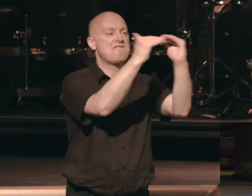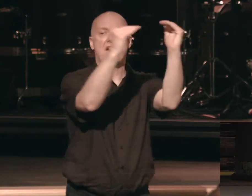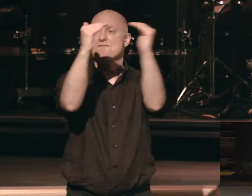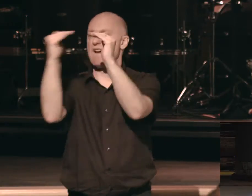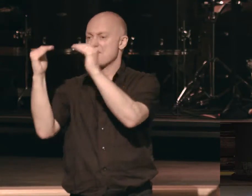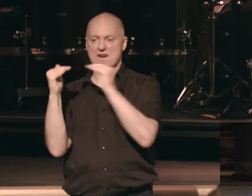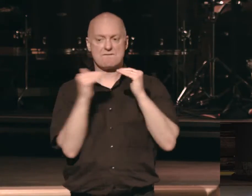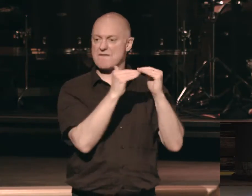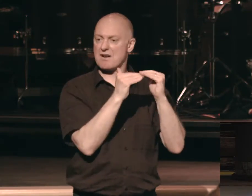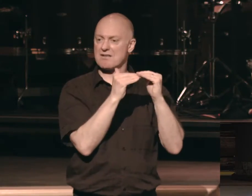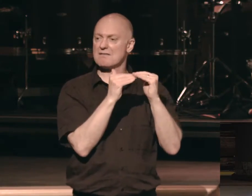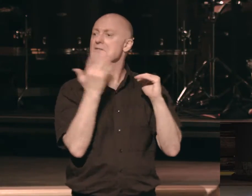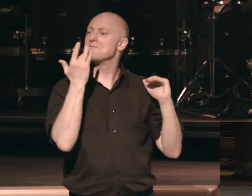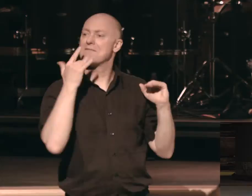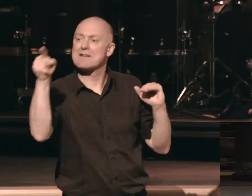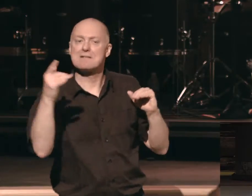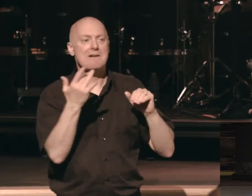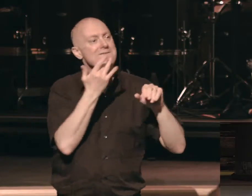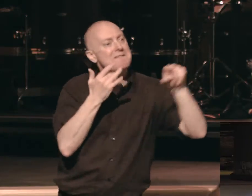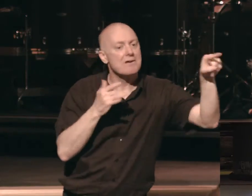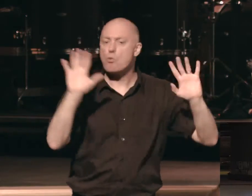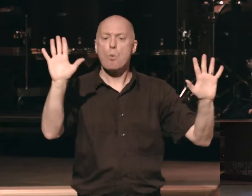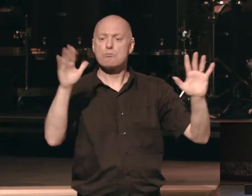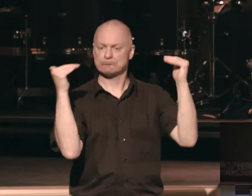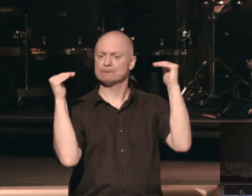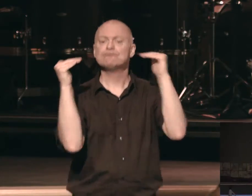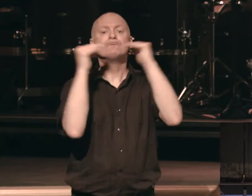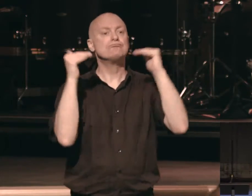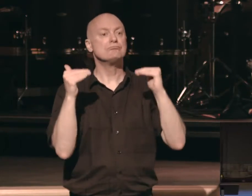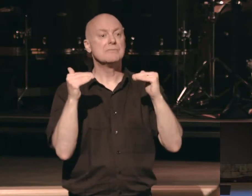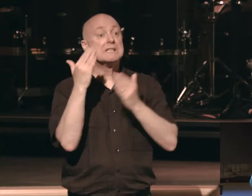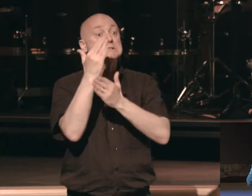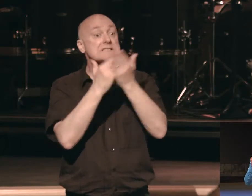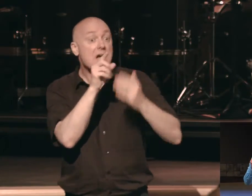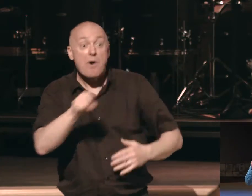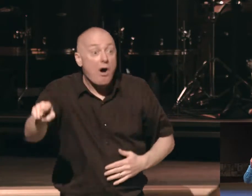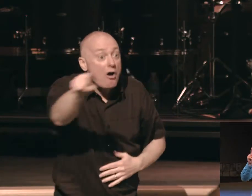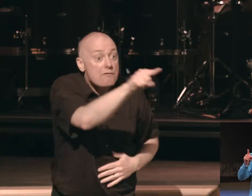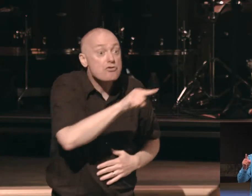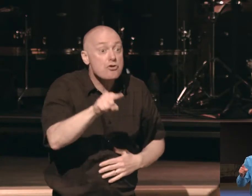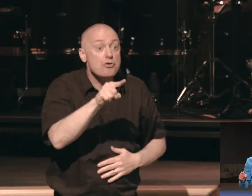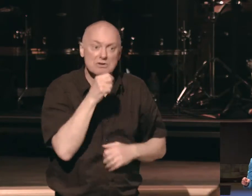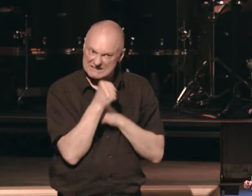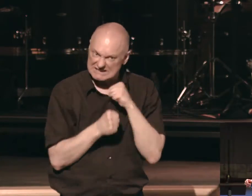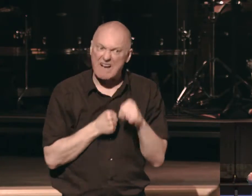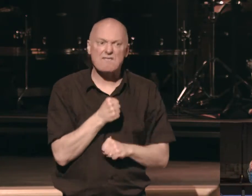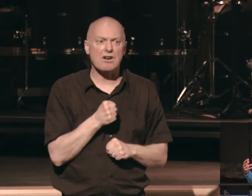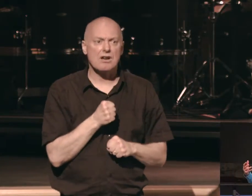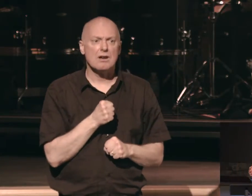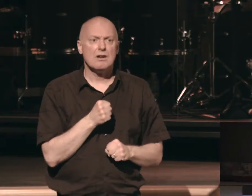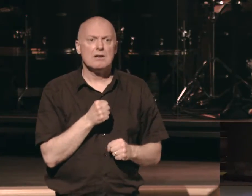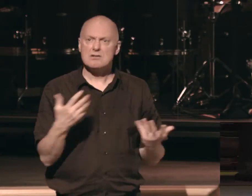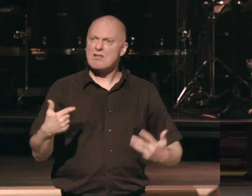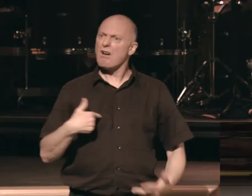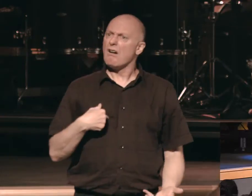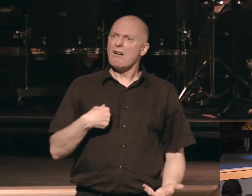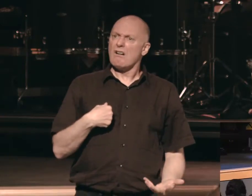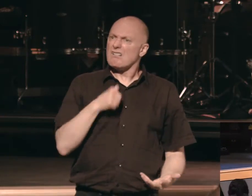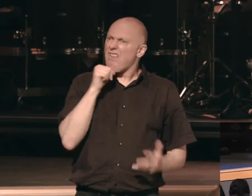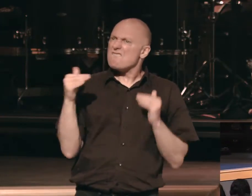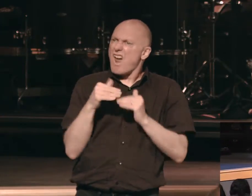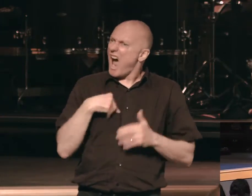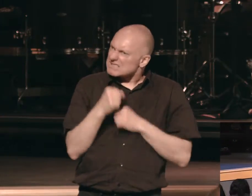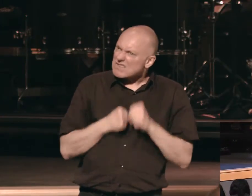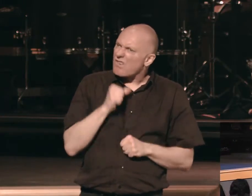show favoritism. He is about justice. Some of you have suffered, you believe, being a victim of injustice.